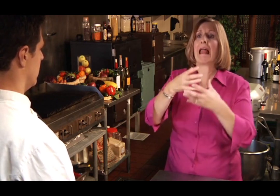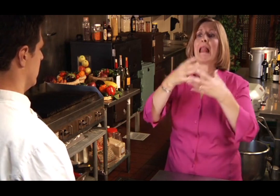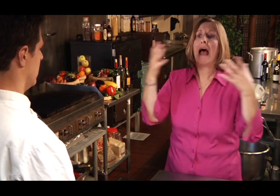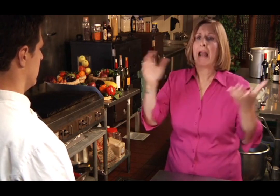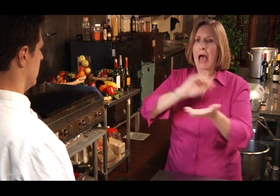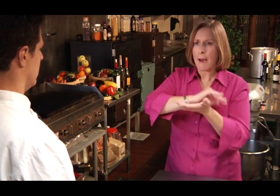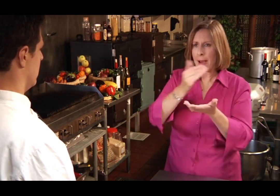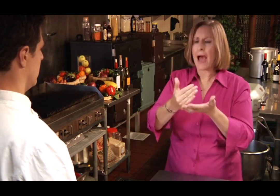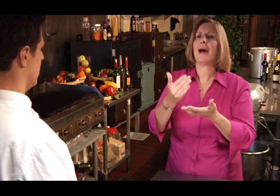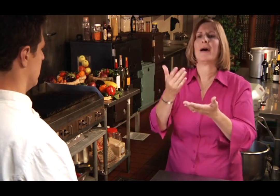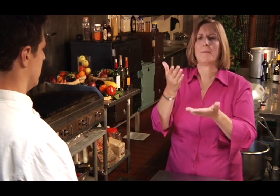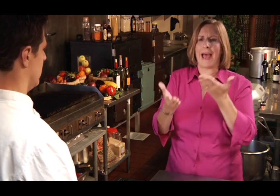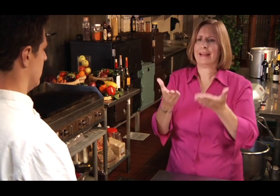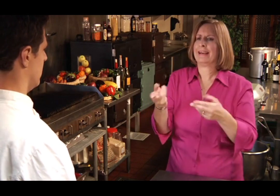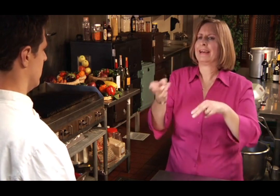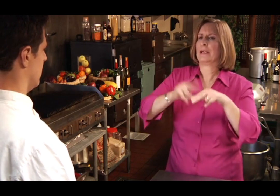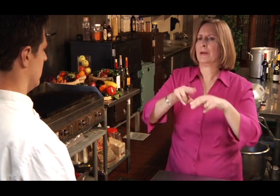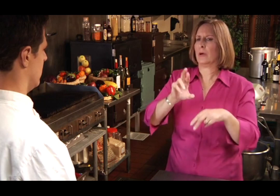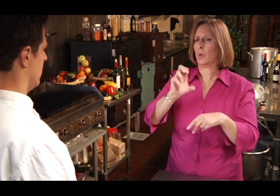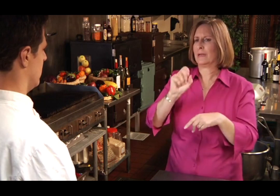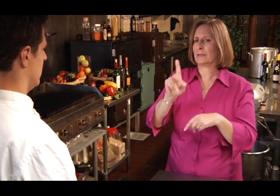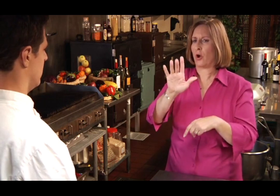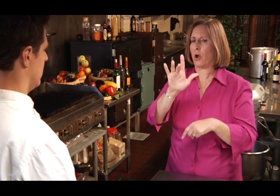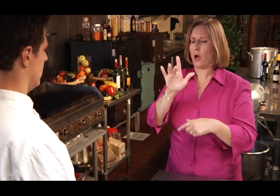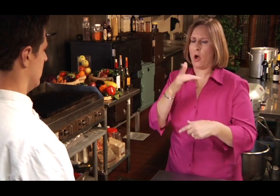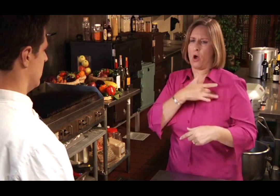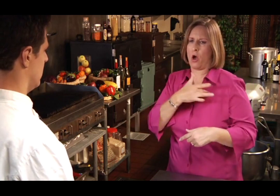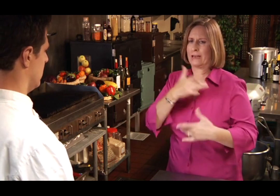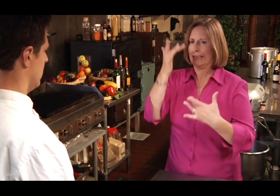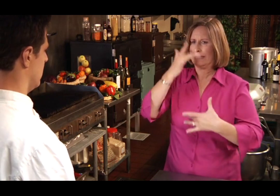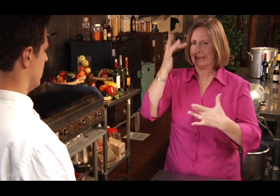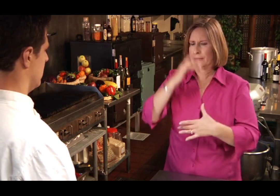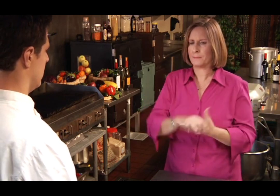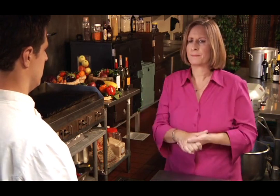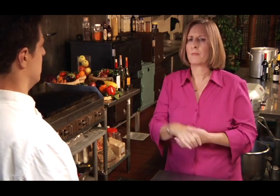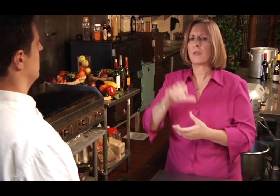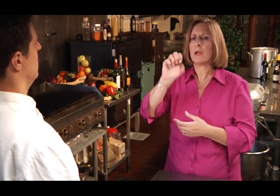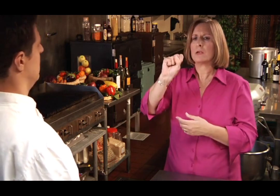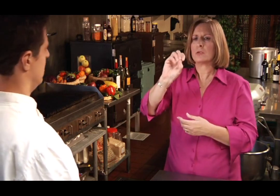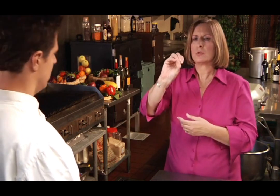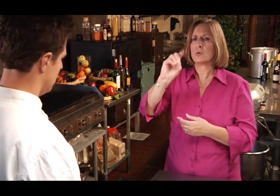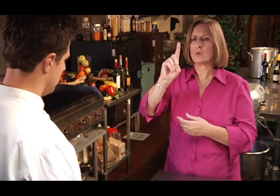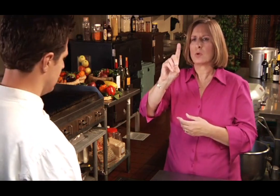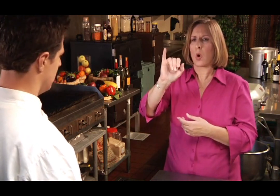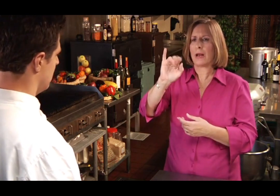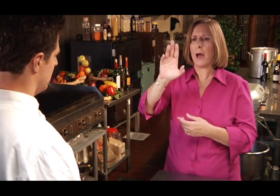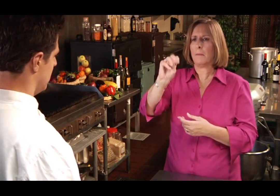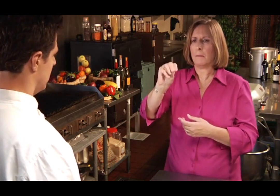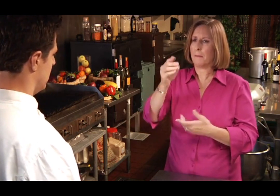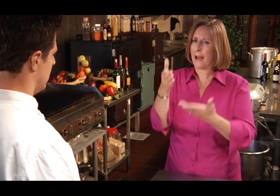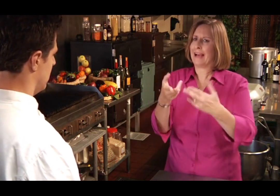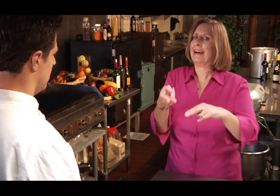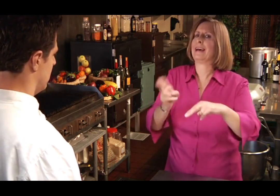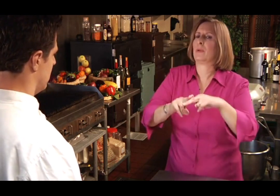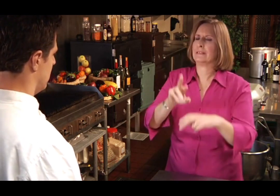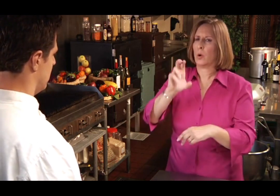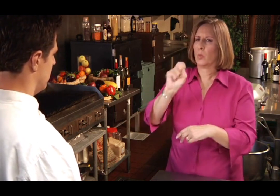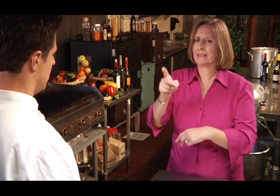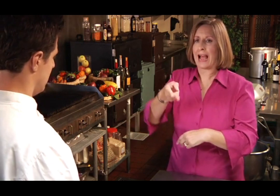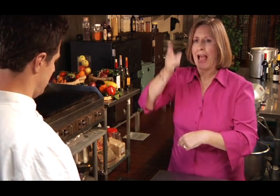Eating these in high amounts might increase your risk of heart disease. You also want to limit your sodium, as it might increase your